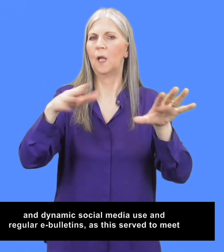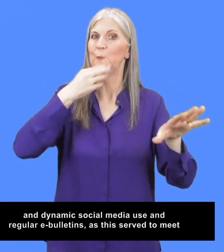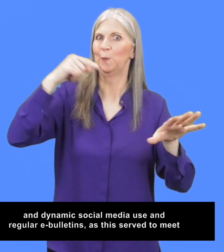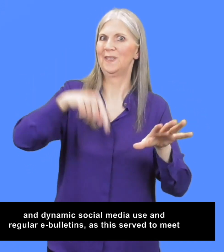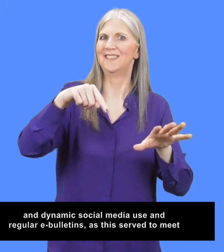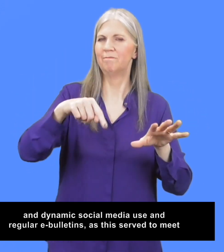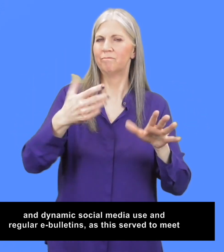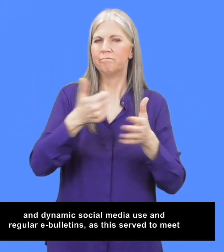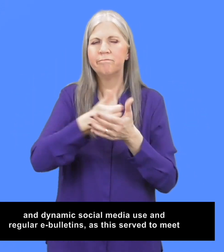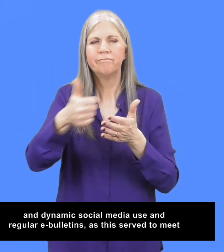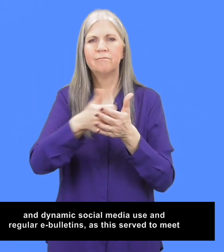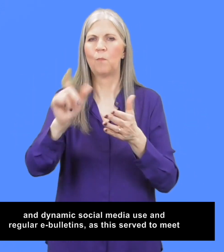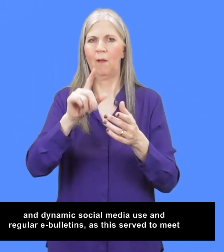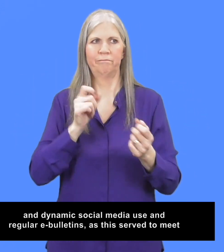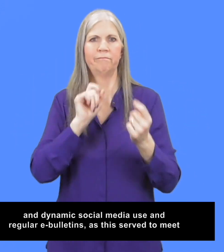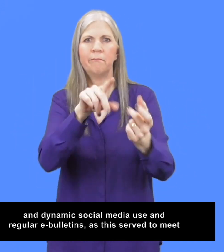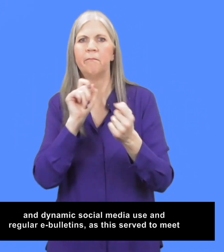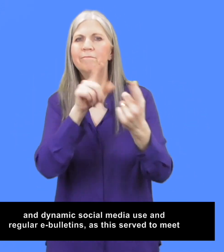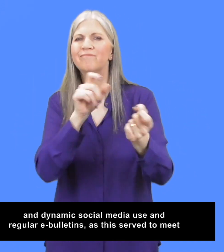regular e-bulletins, as this served to meet